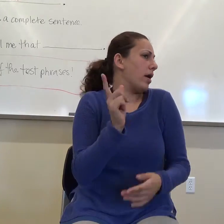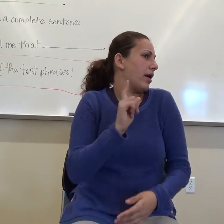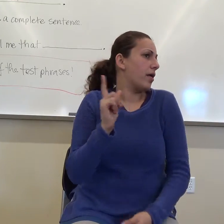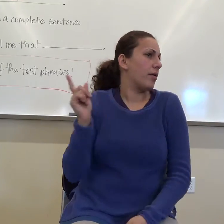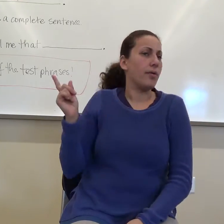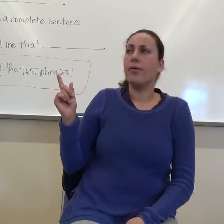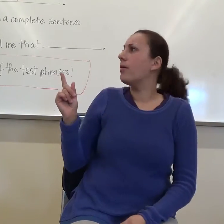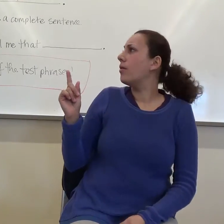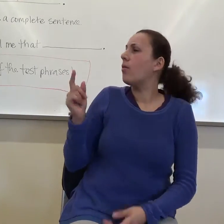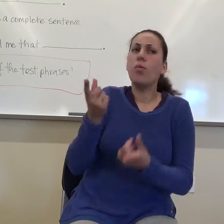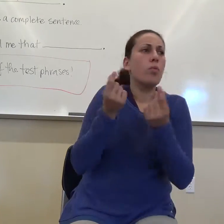to, Basic.